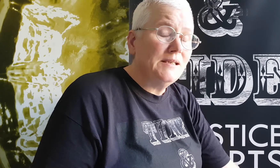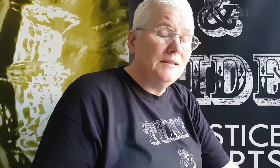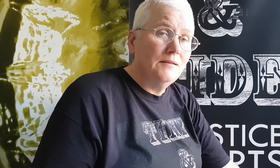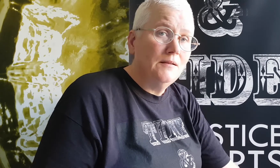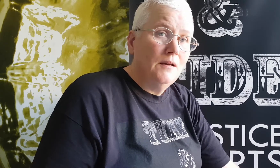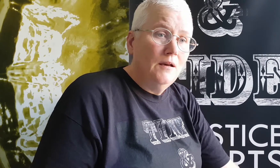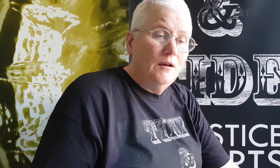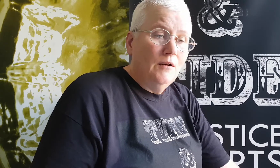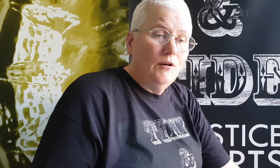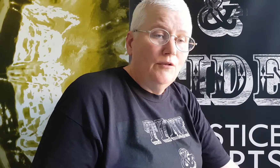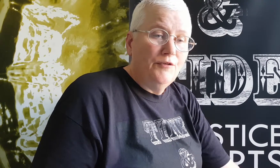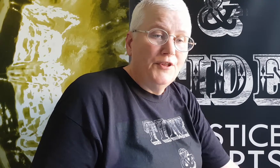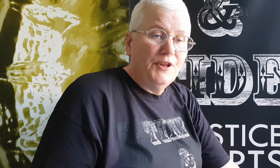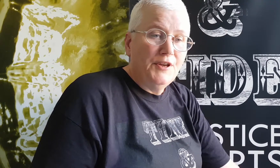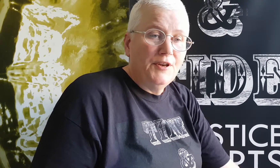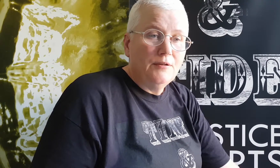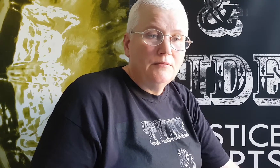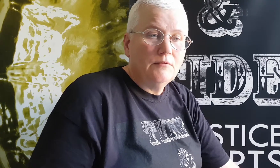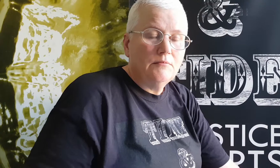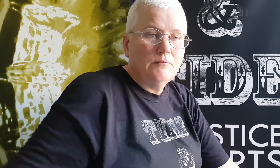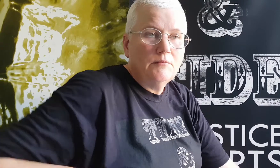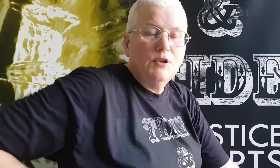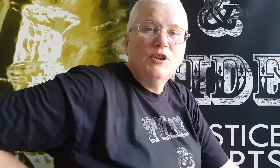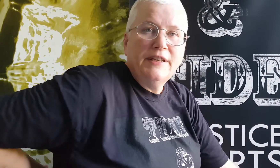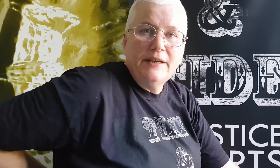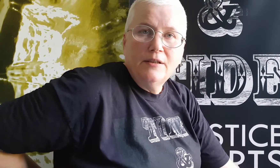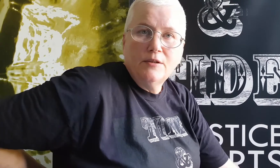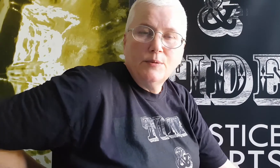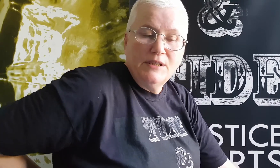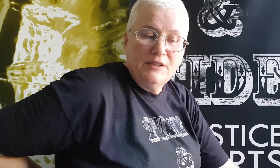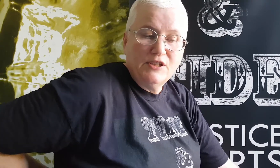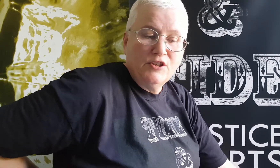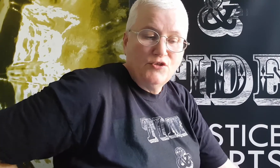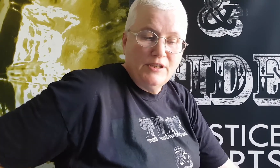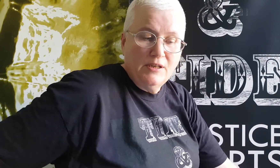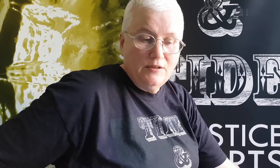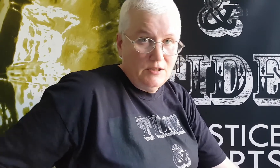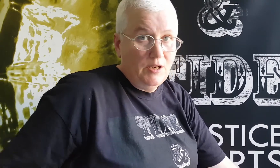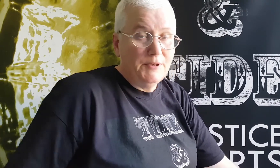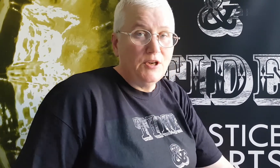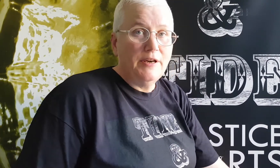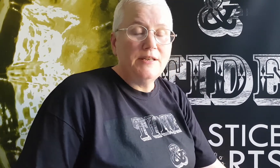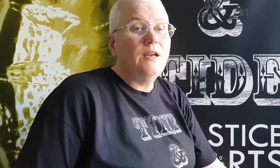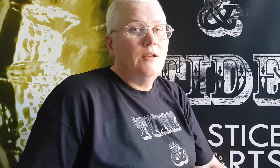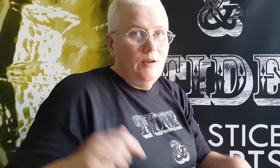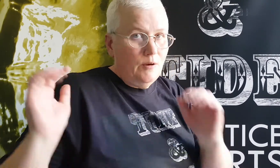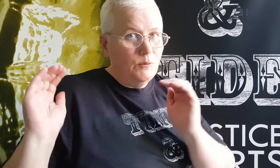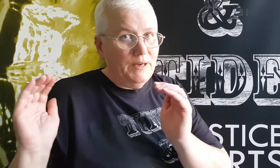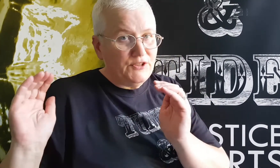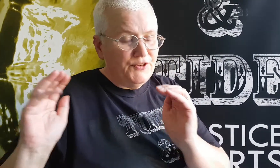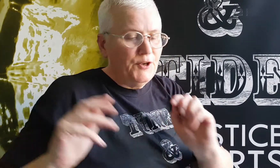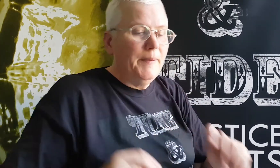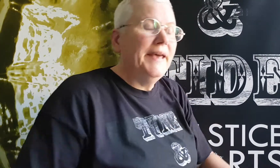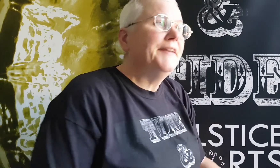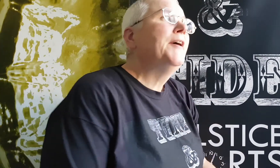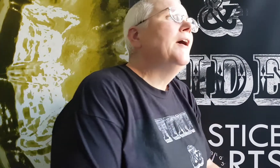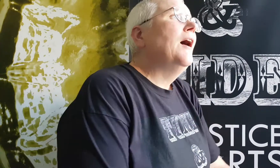magazine of the early 20th century, Time and Tide, Waits for No Man.